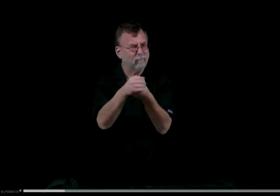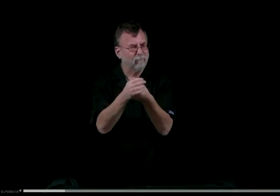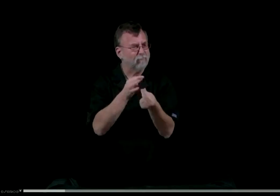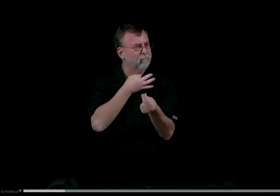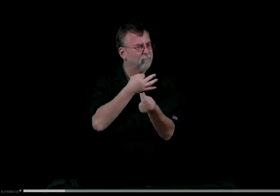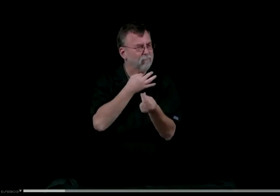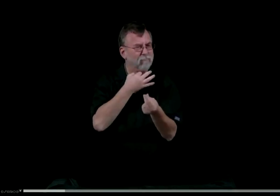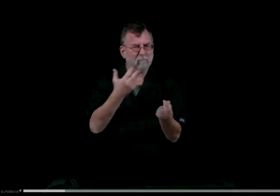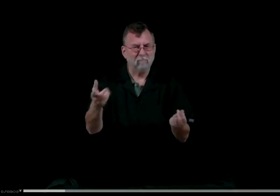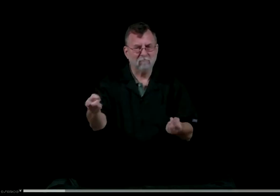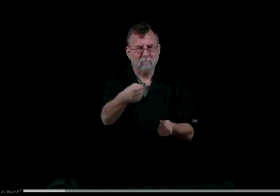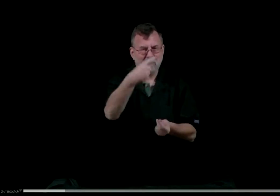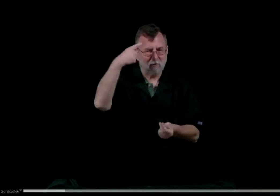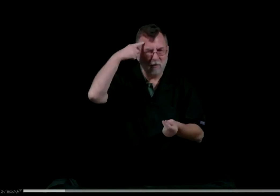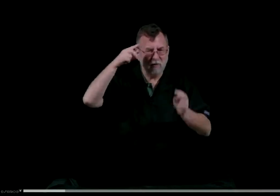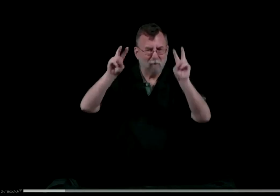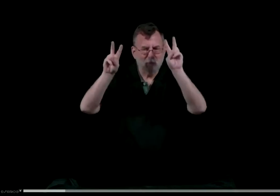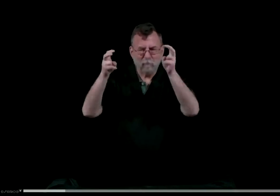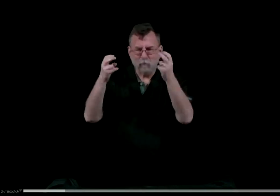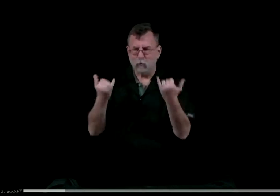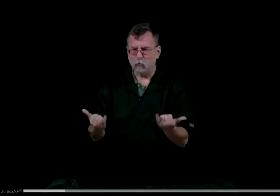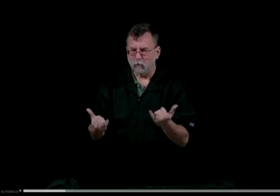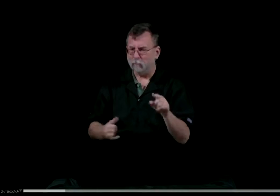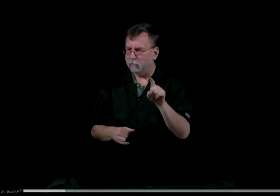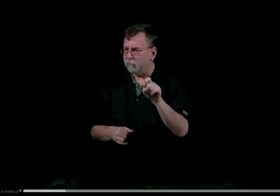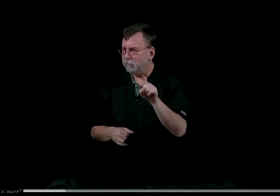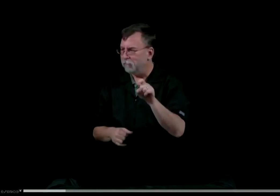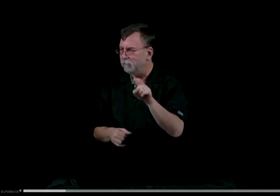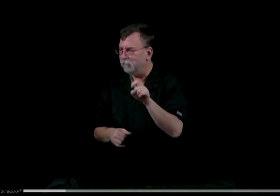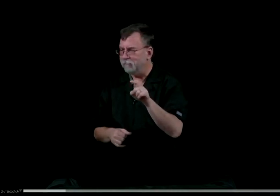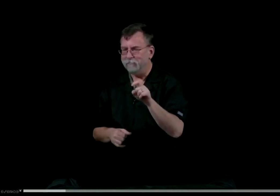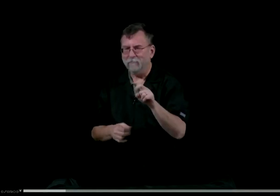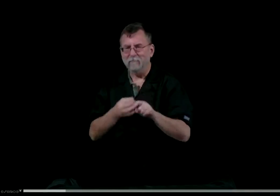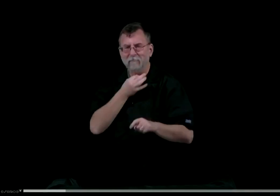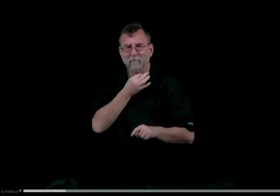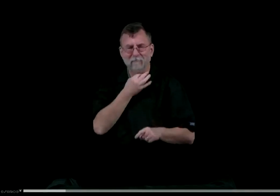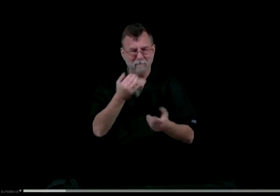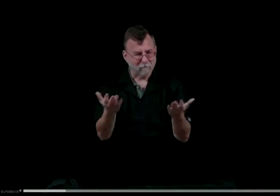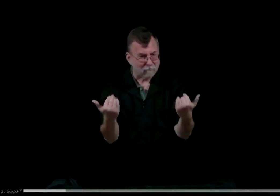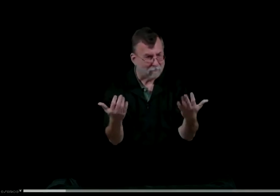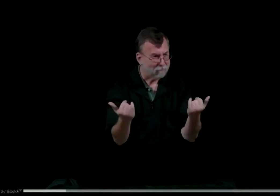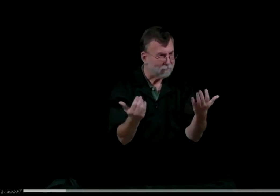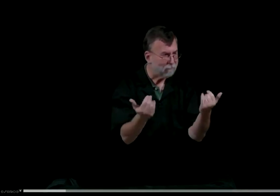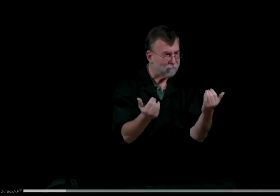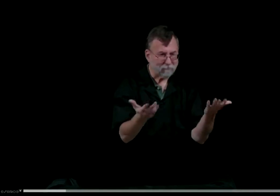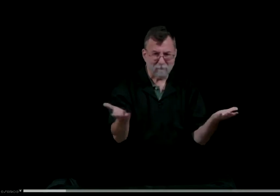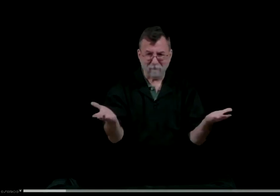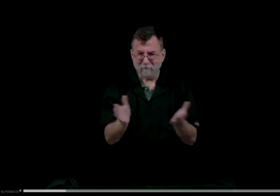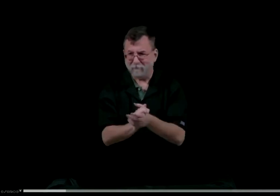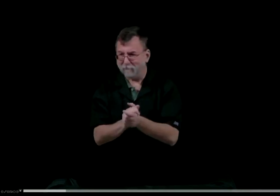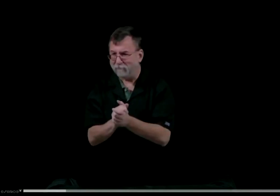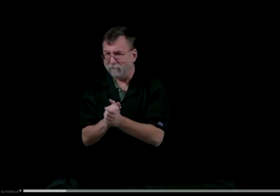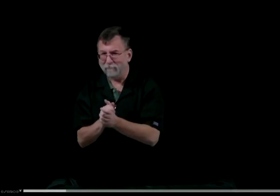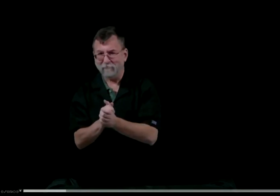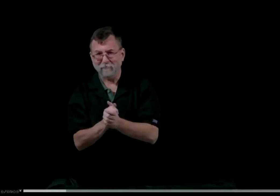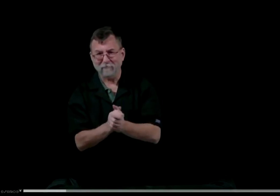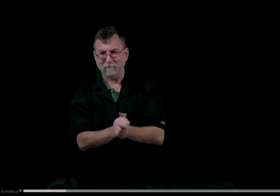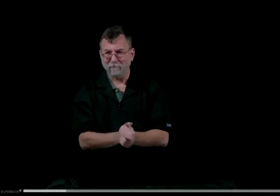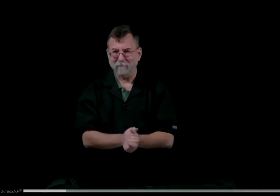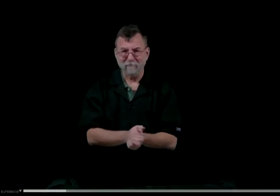So we put those all together. What do you think the topic is today? What do you think? Any ideas? Give me your ideas.